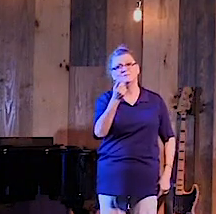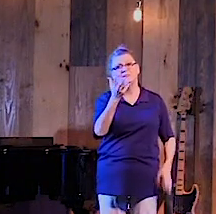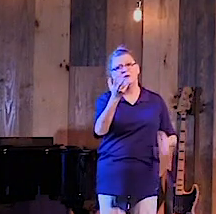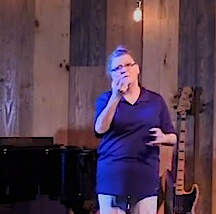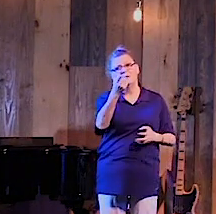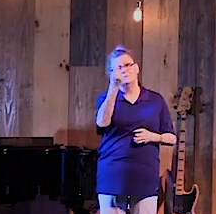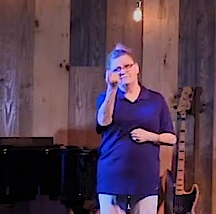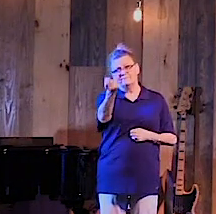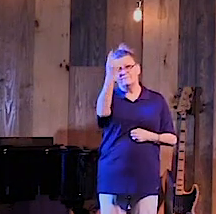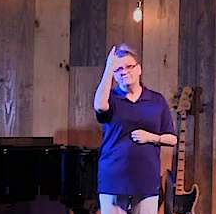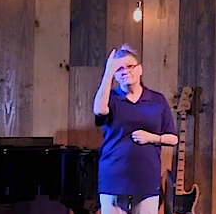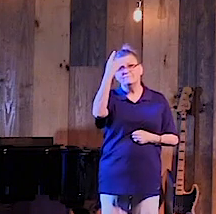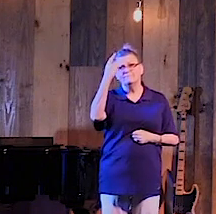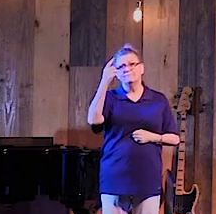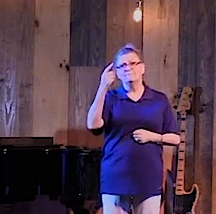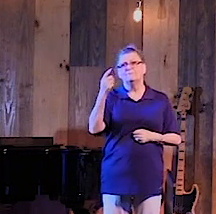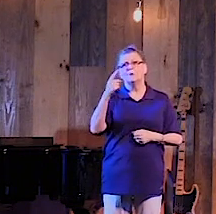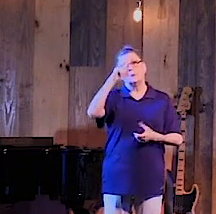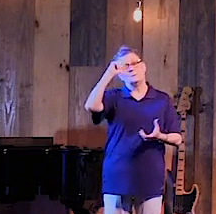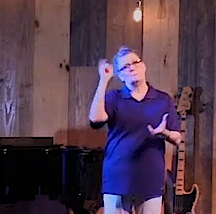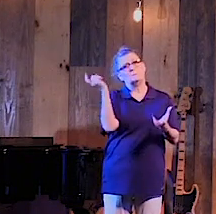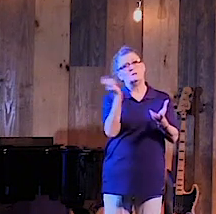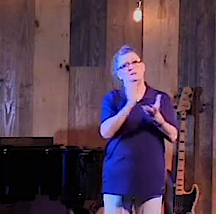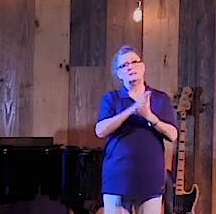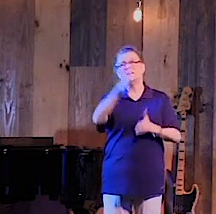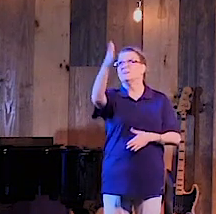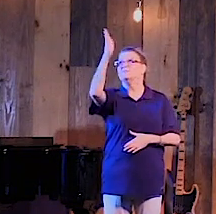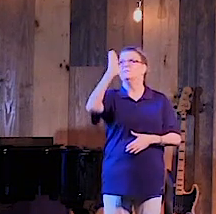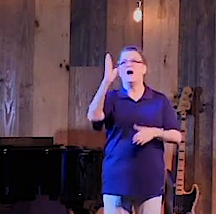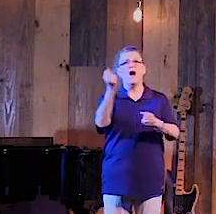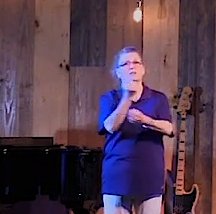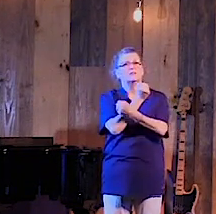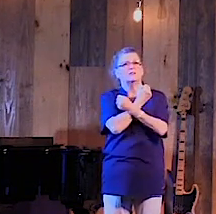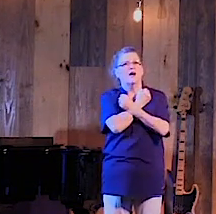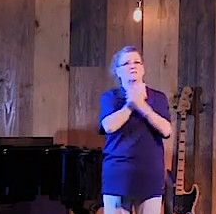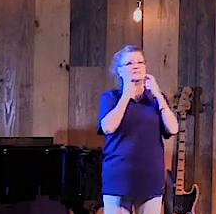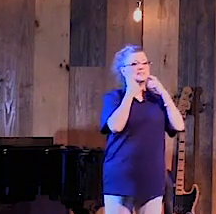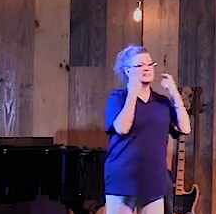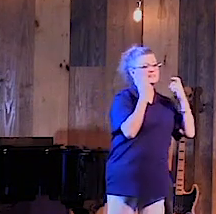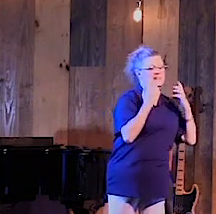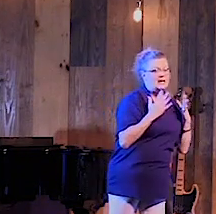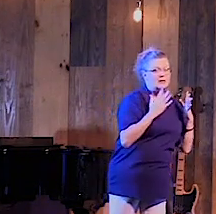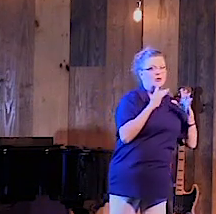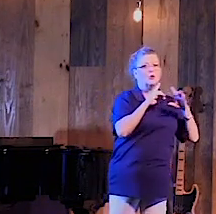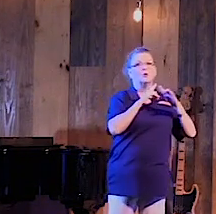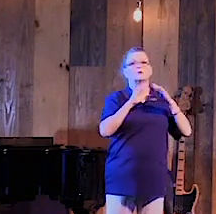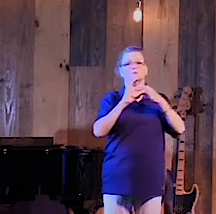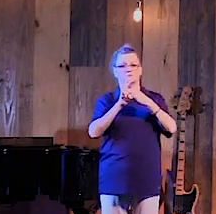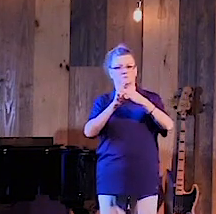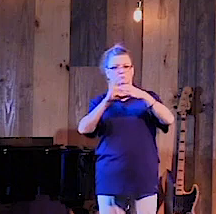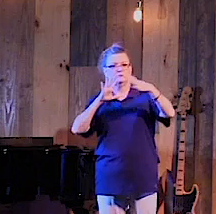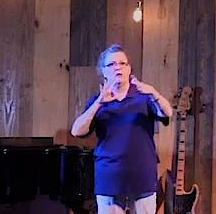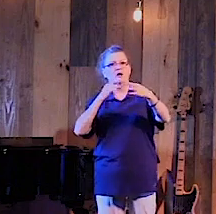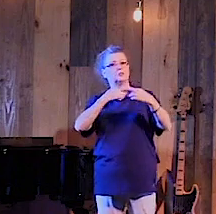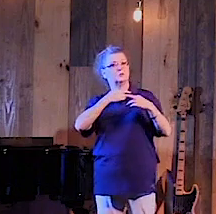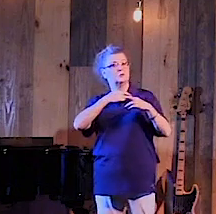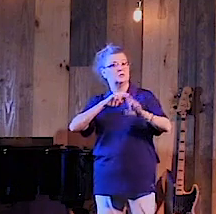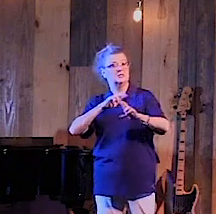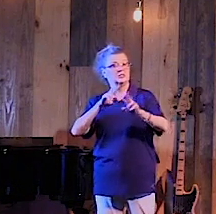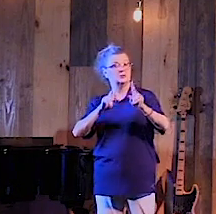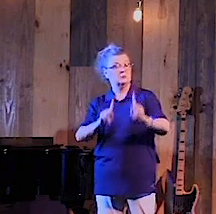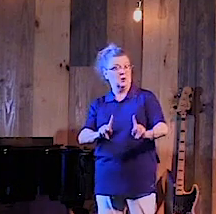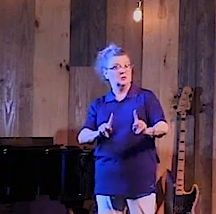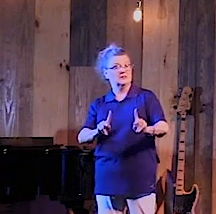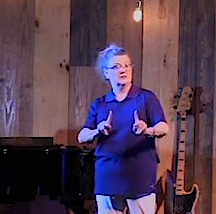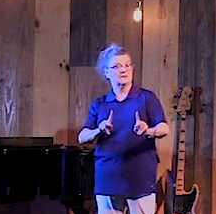this. We believe that God loves the wayward sinner, but he also loves the lost religious person. And according to Jesus, two people